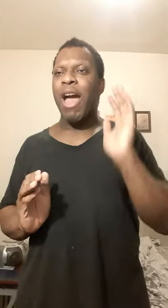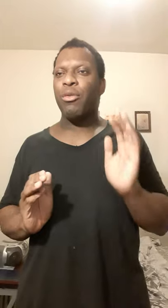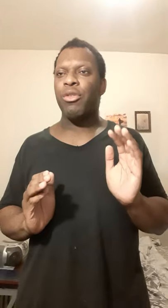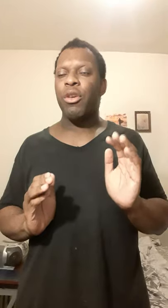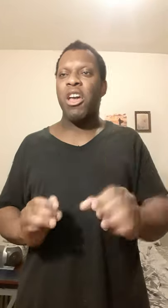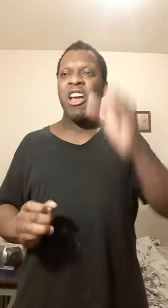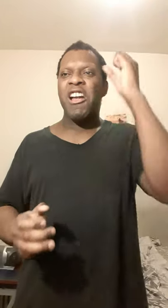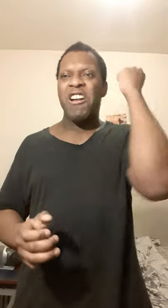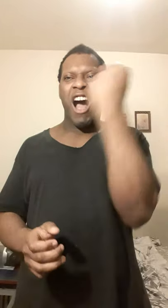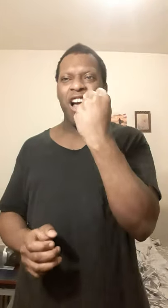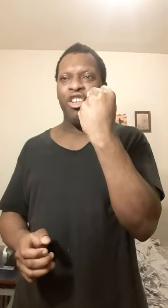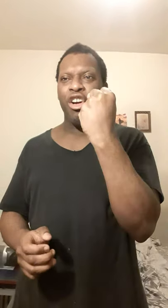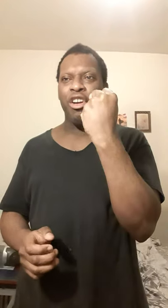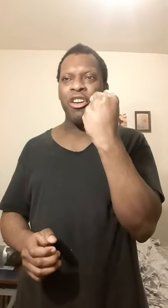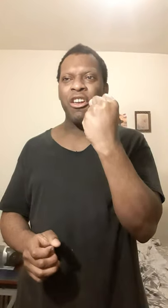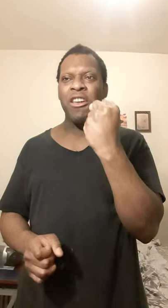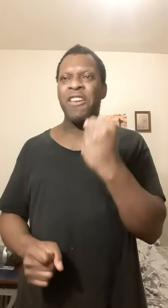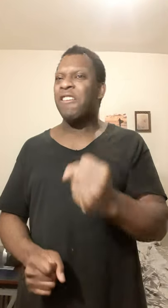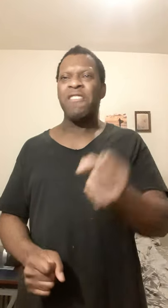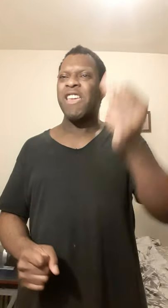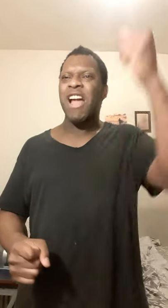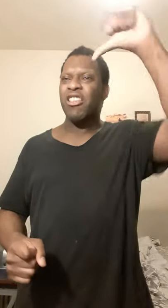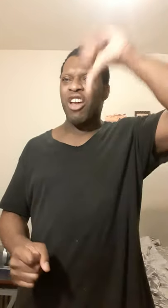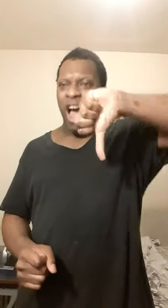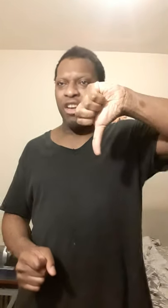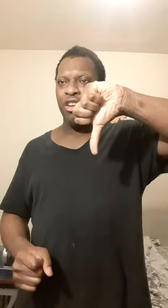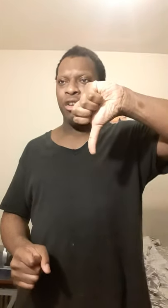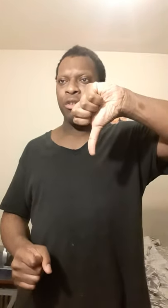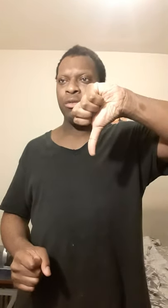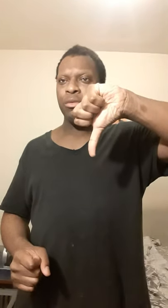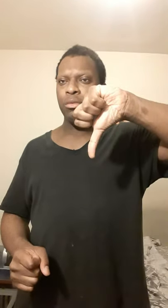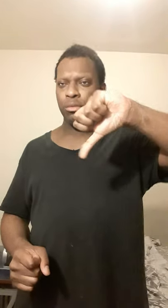out. Conquer the unconquerable.